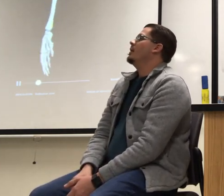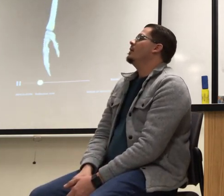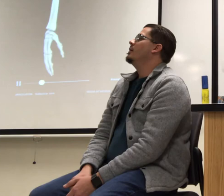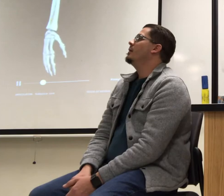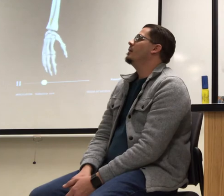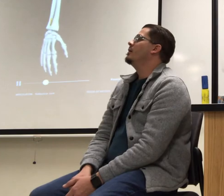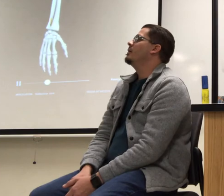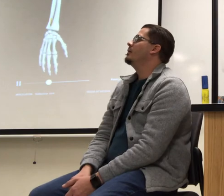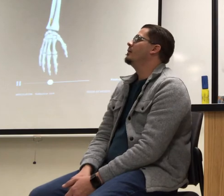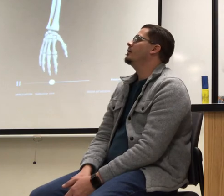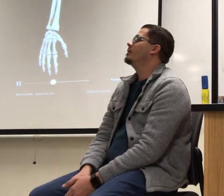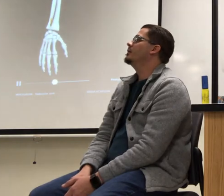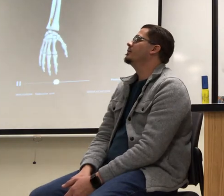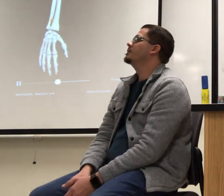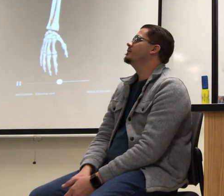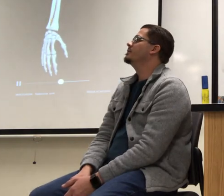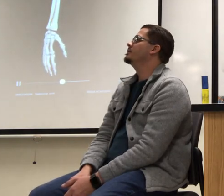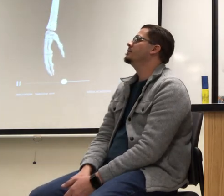number six.